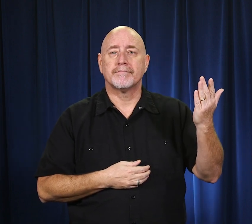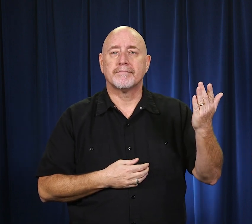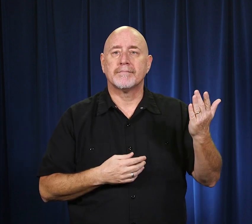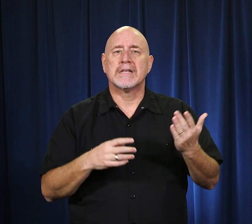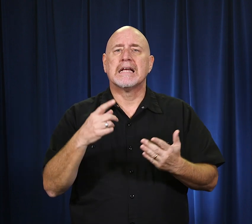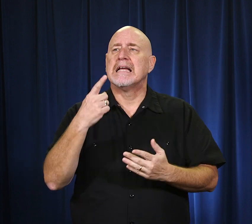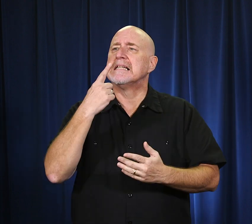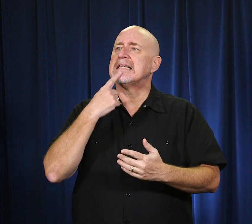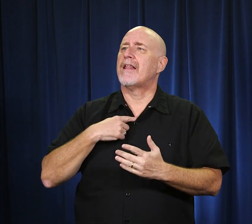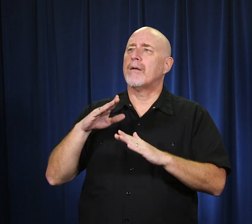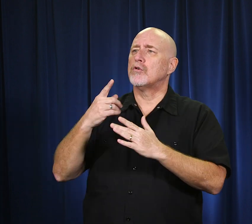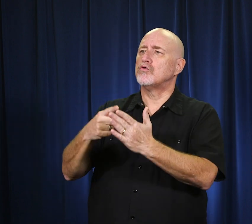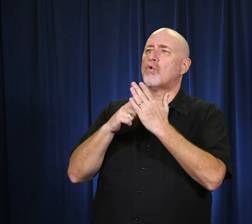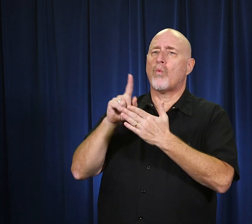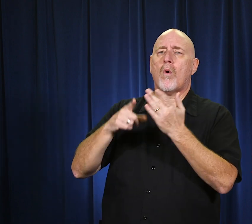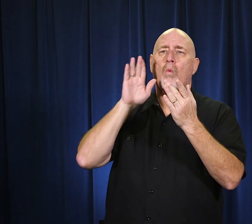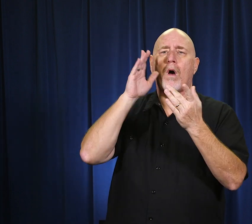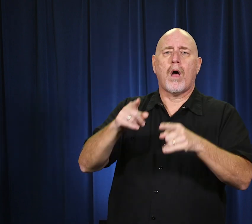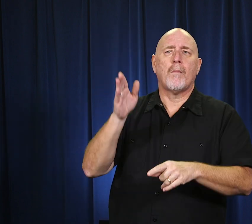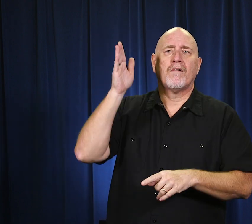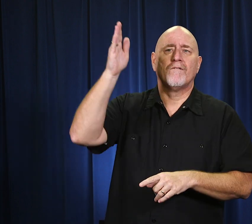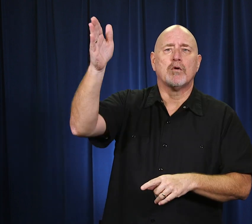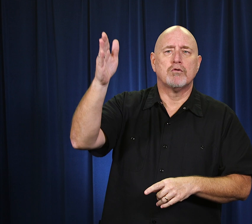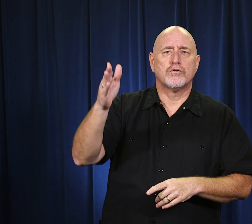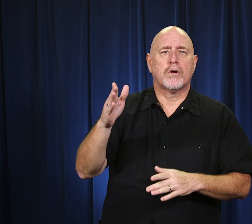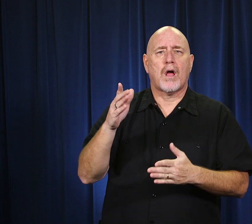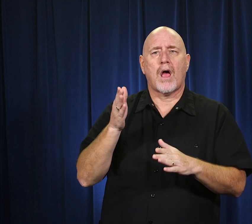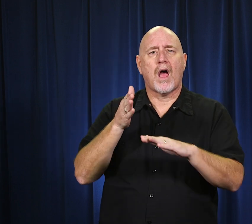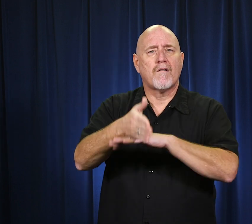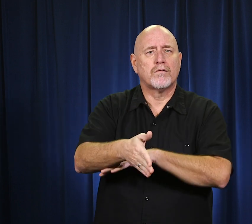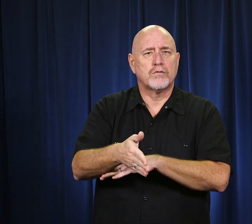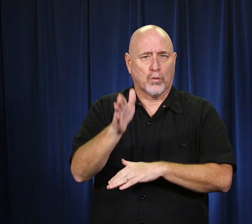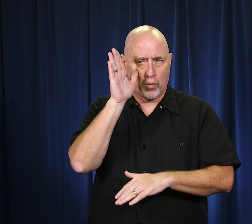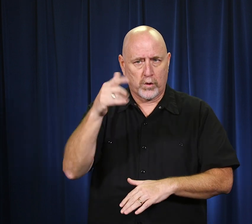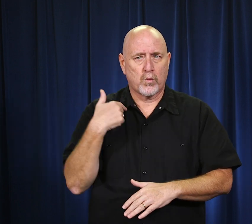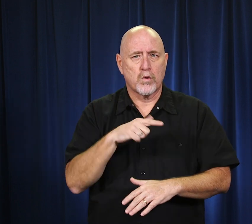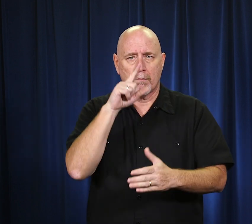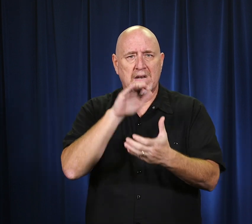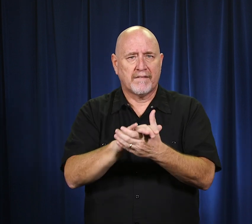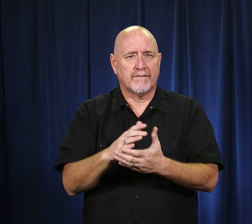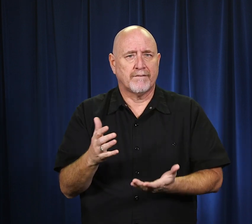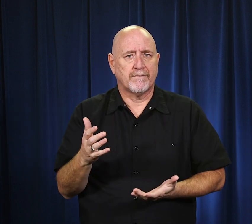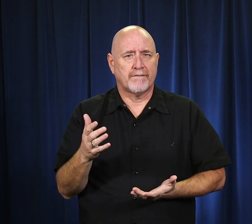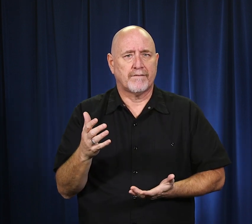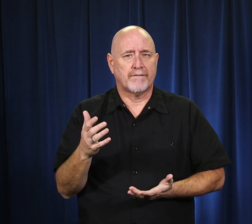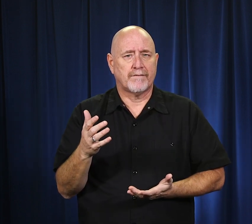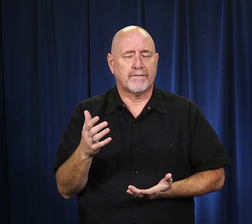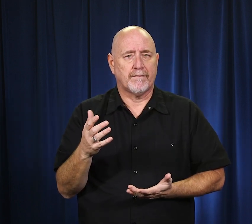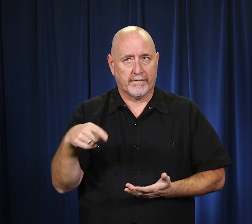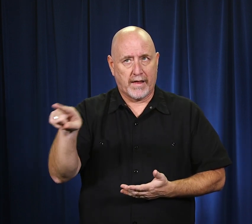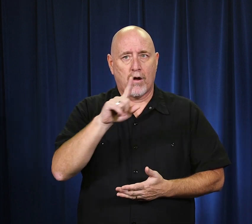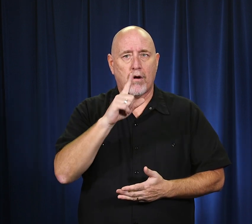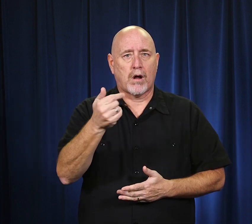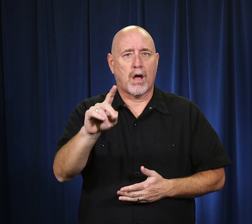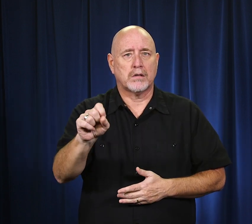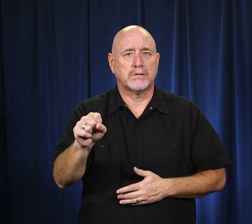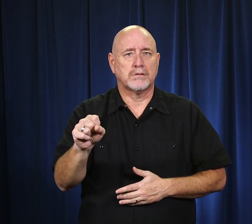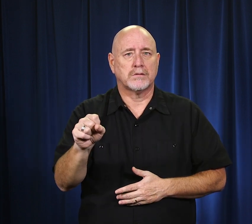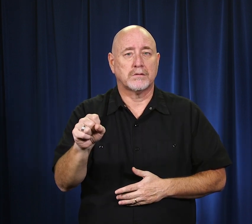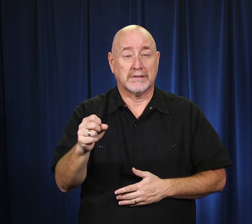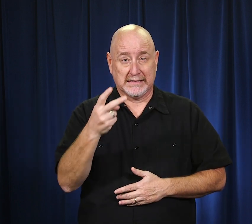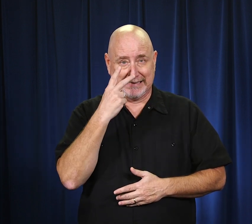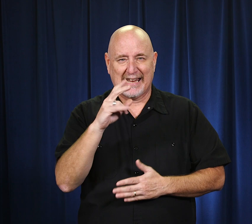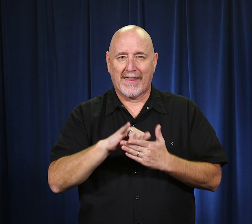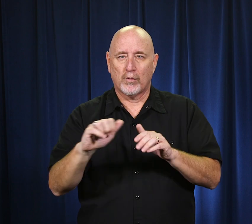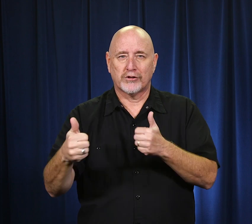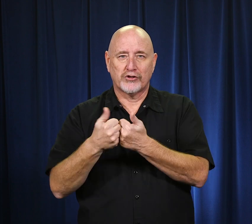Tell them to show us what will come in the future, what will be hereafter, and we will believe that they are